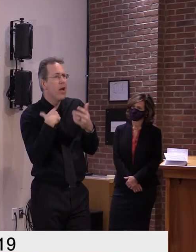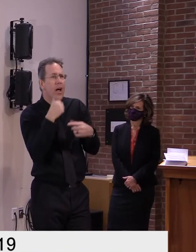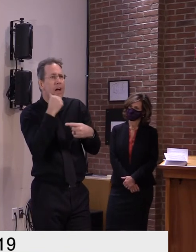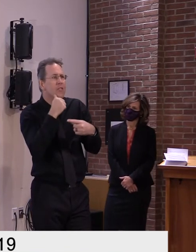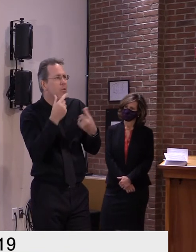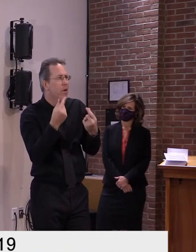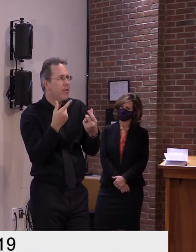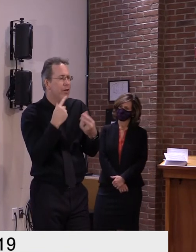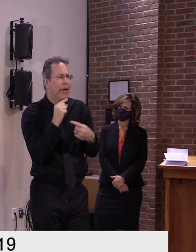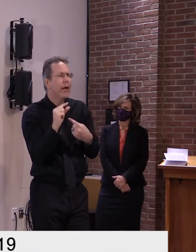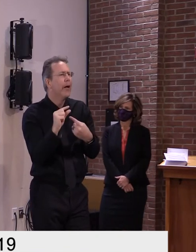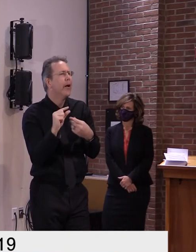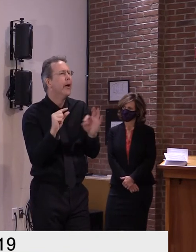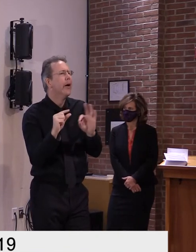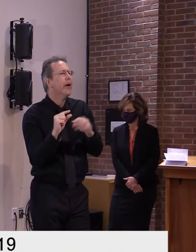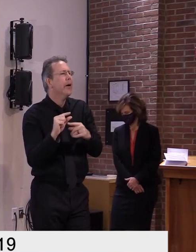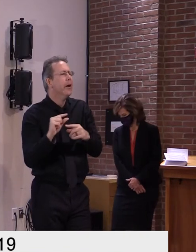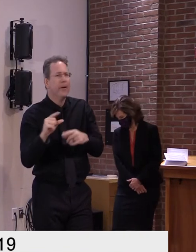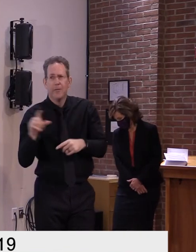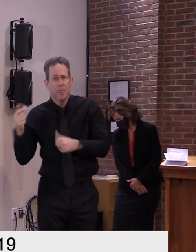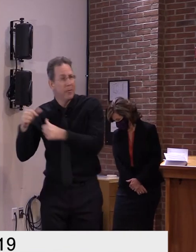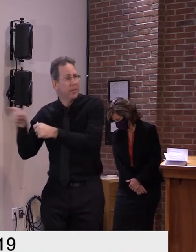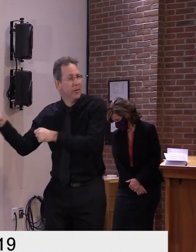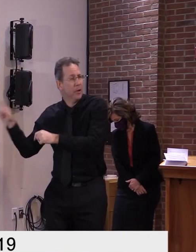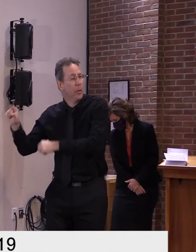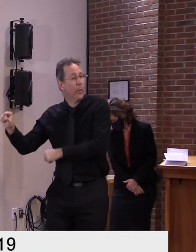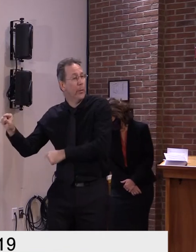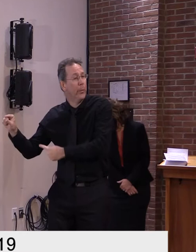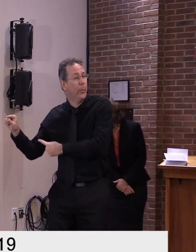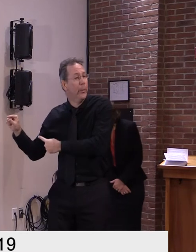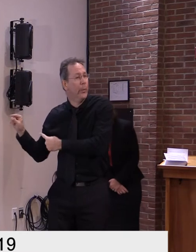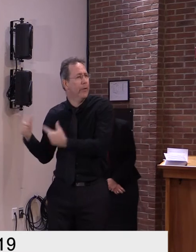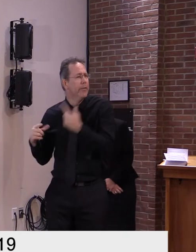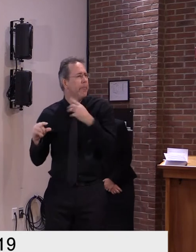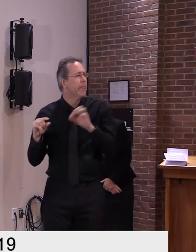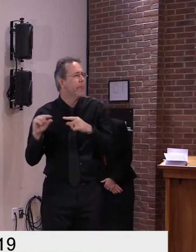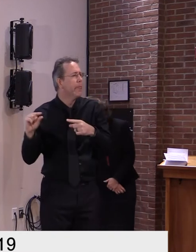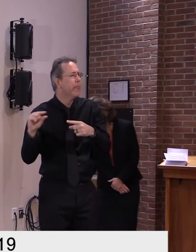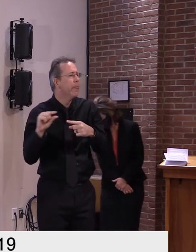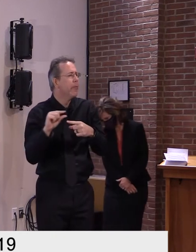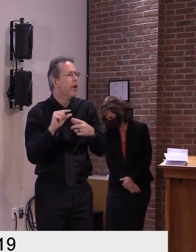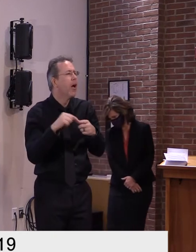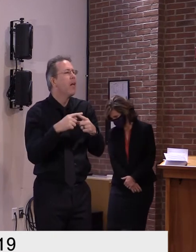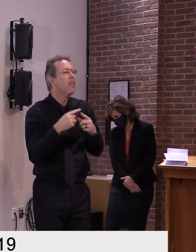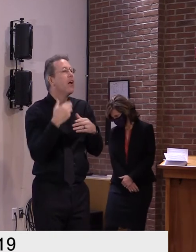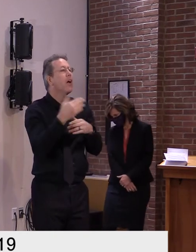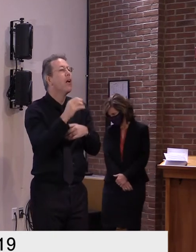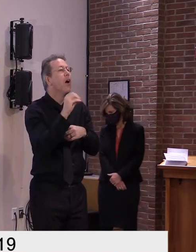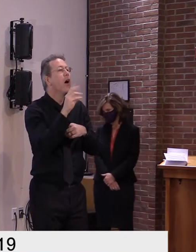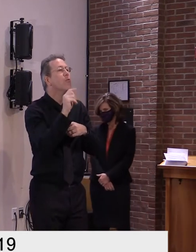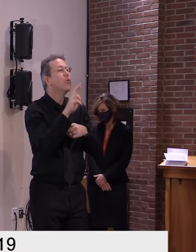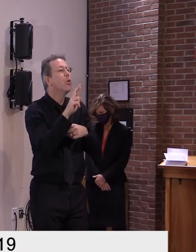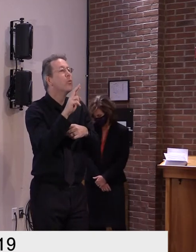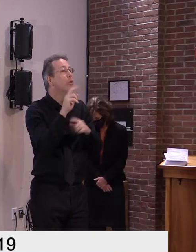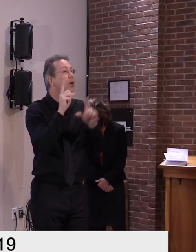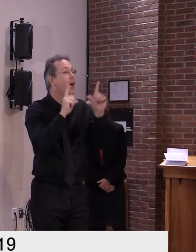basis. And then we started around the Halloween time,